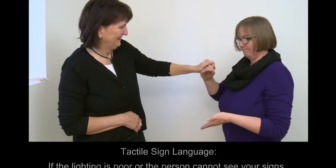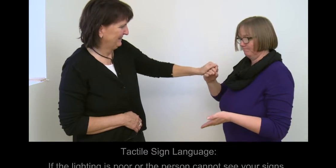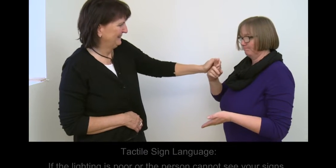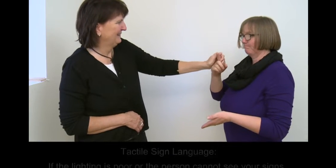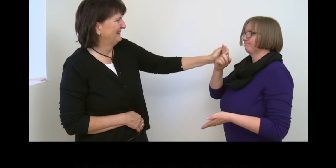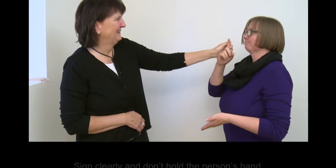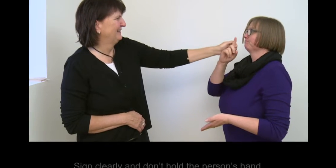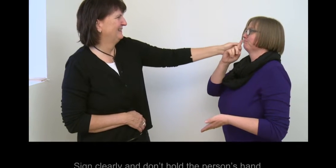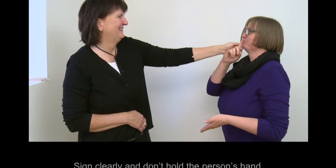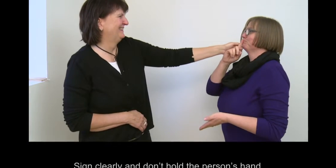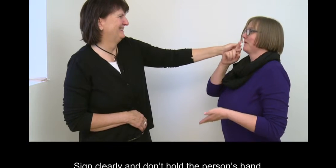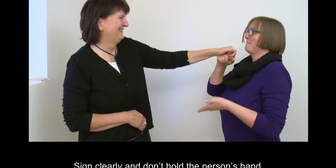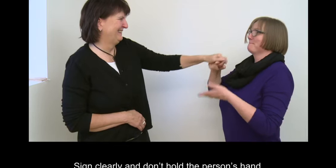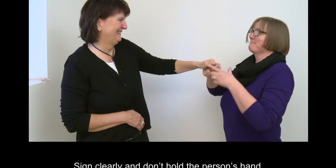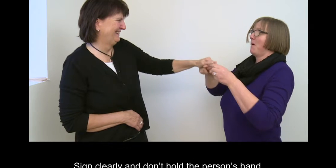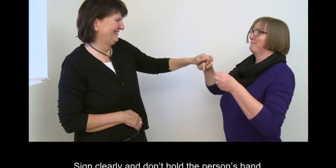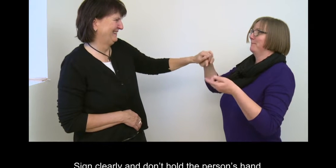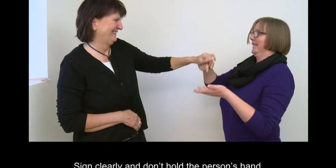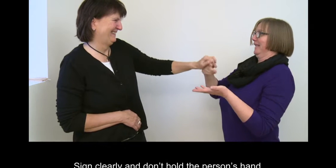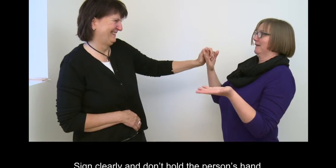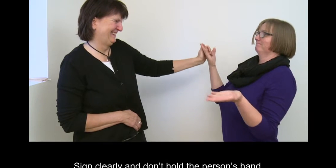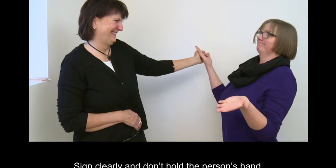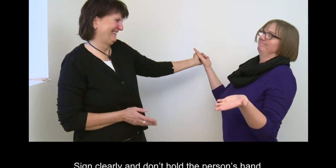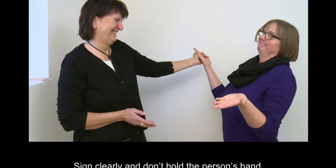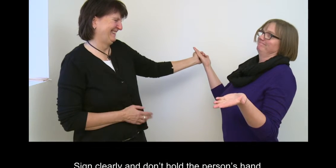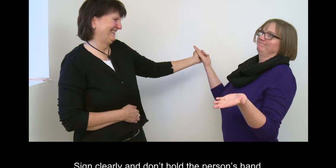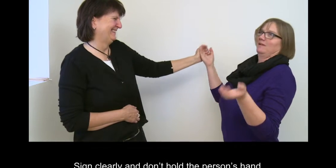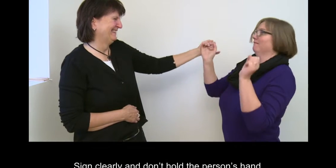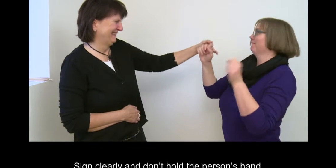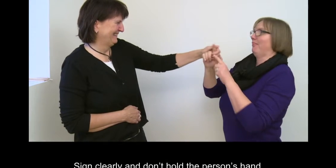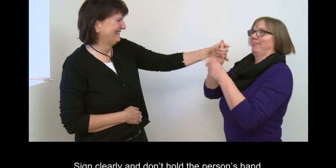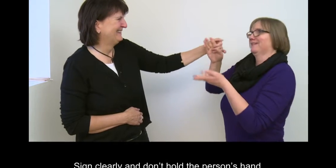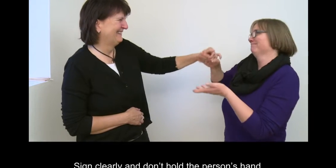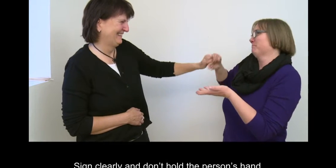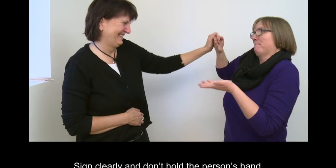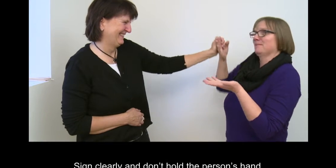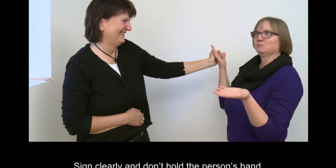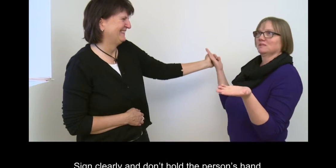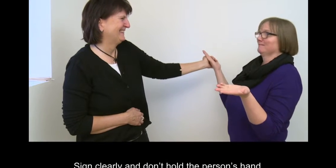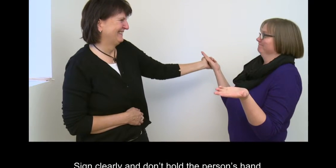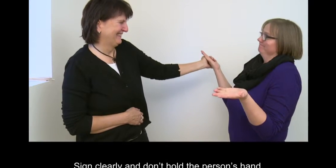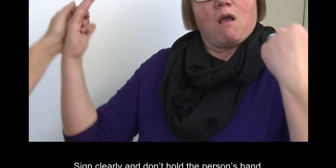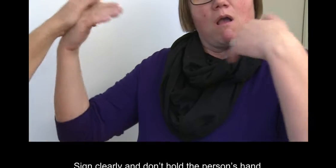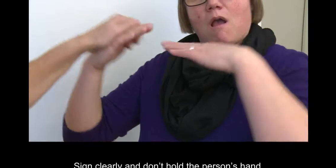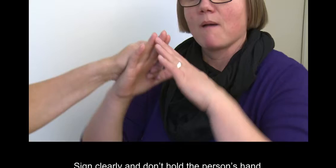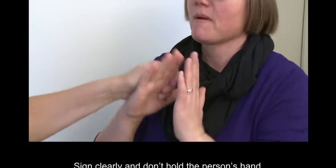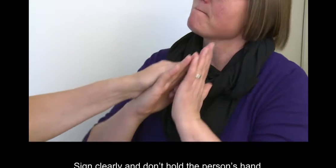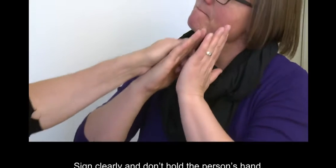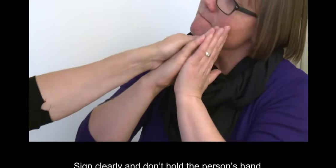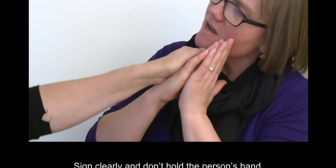This allows them to feel your movements and hand shapes. Sign clearly and not too fast. Don't hold